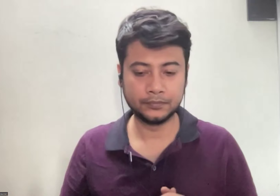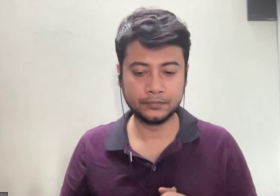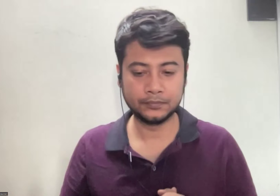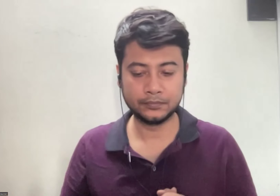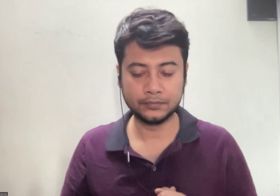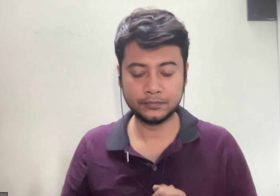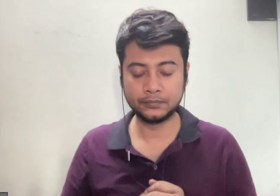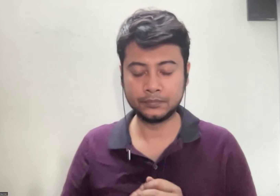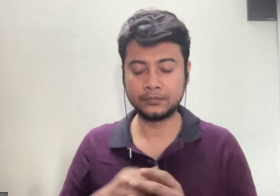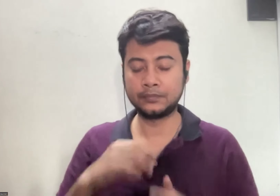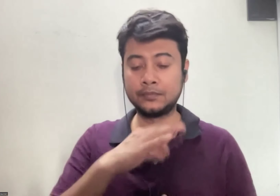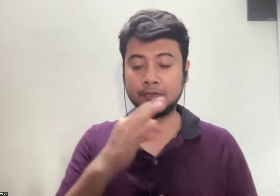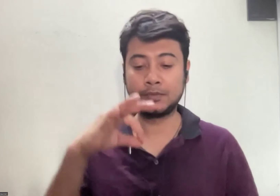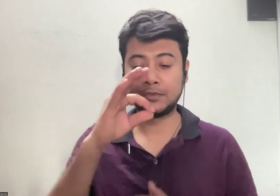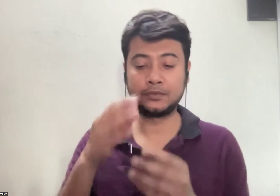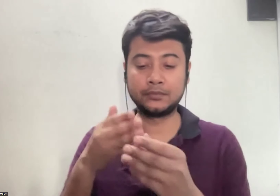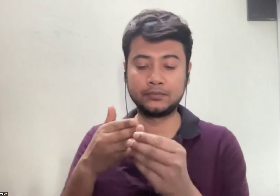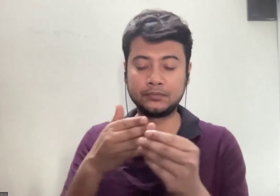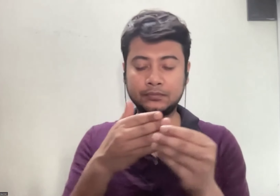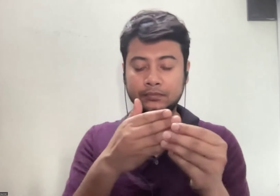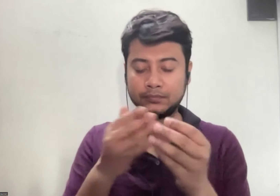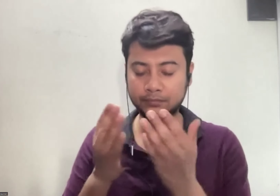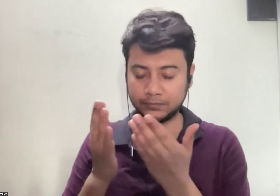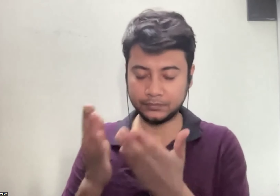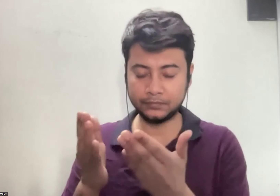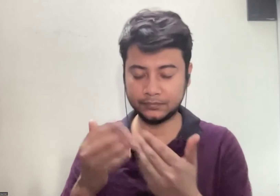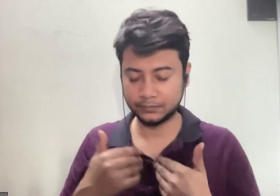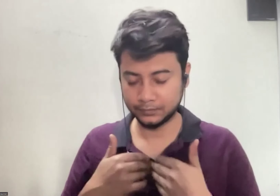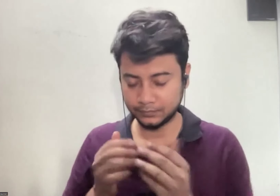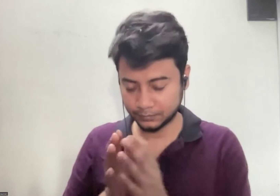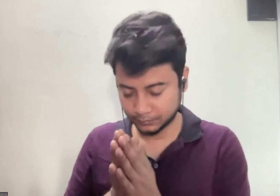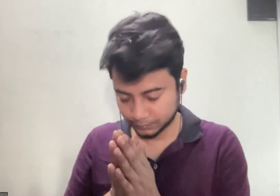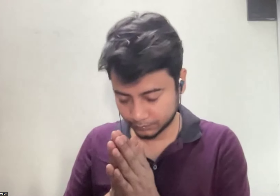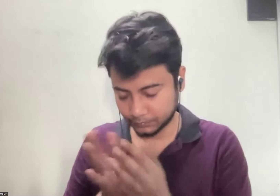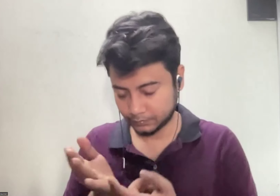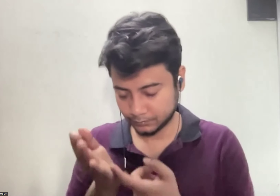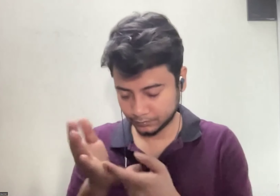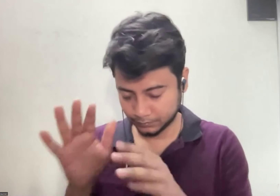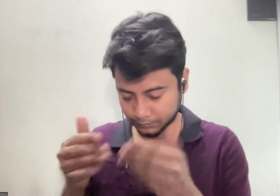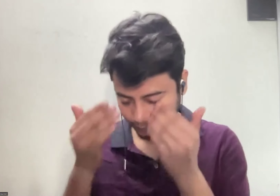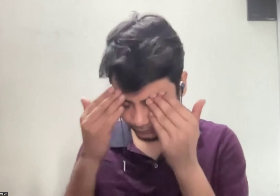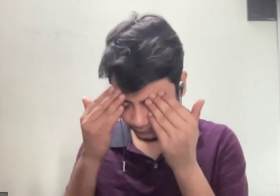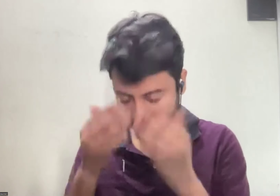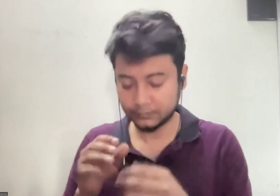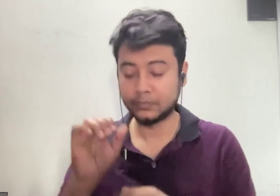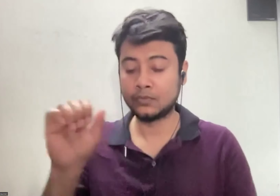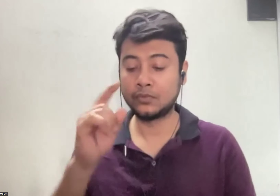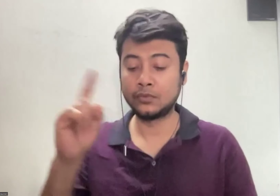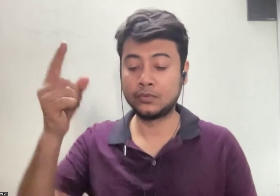O spiritual master, I offer my respects to you. You are servant of your Guru, Saraswati